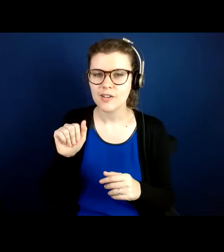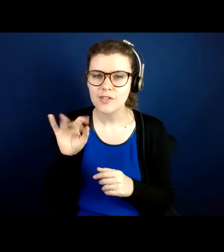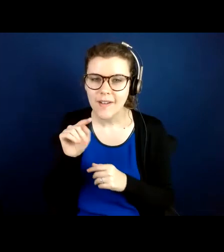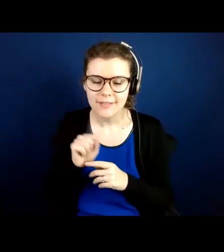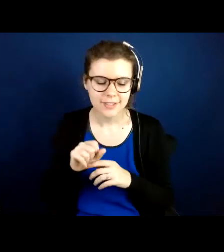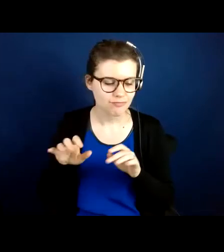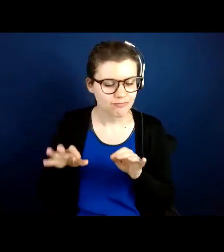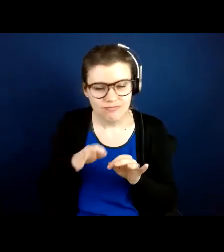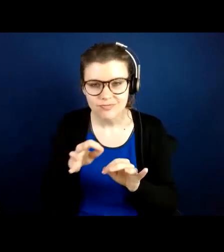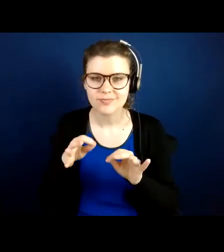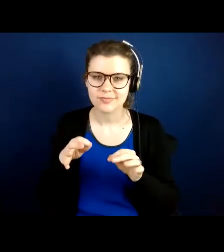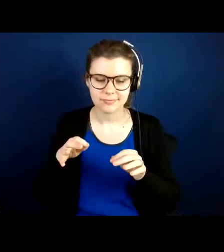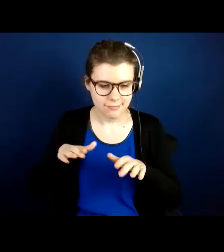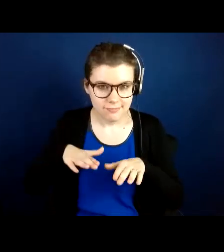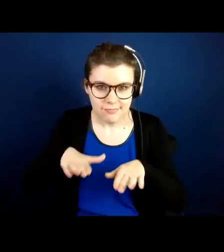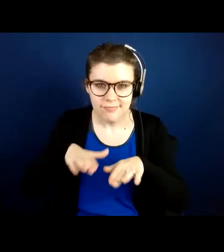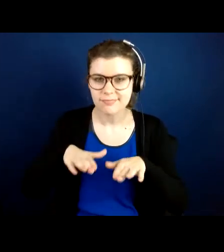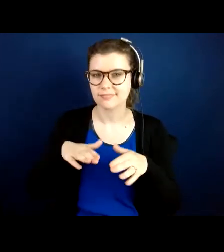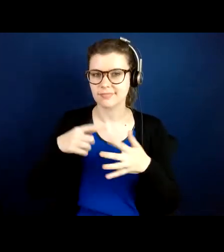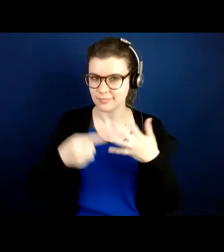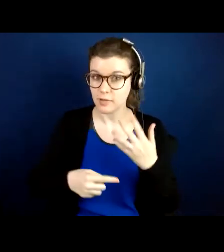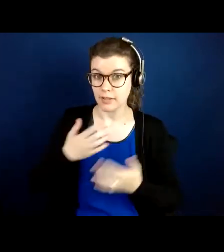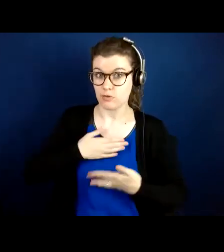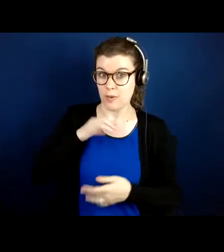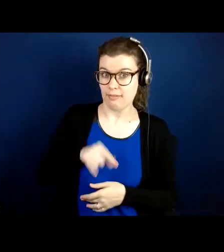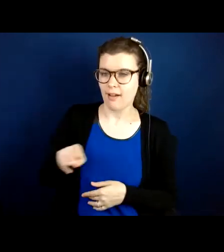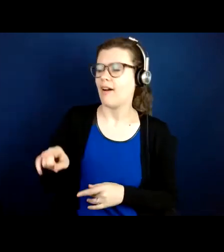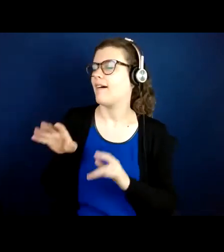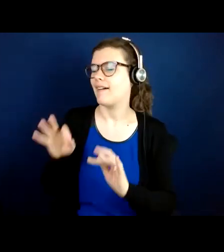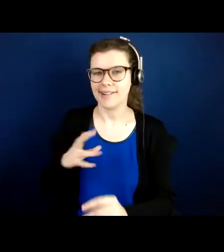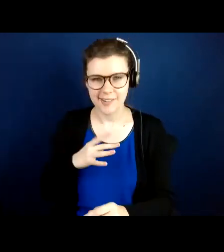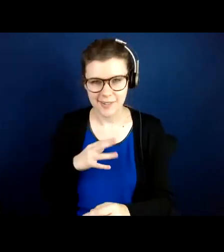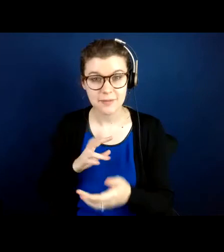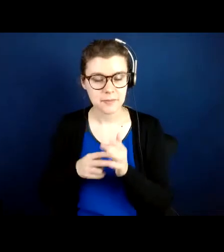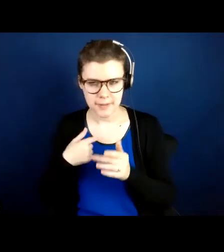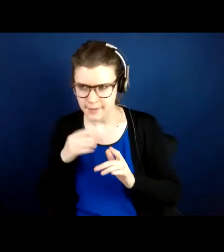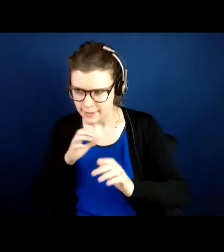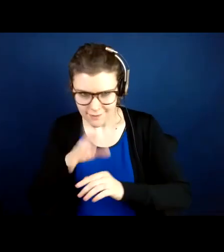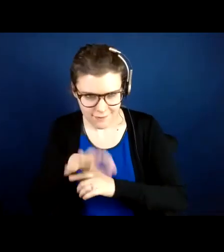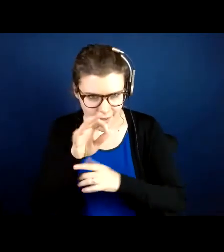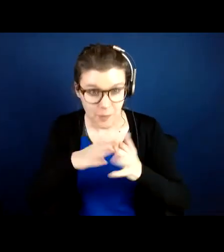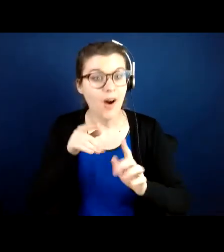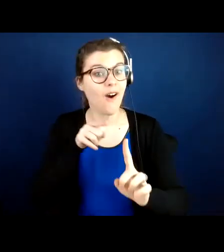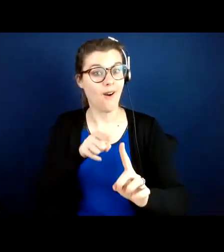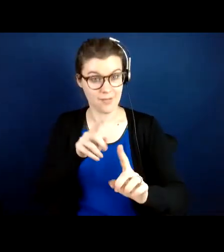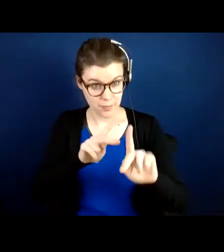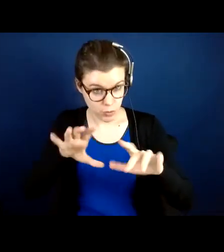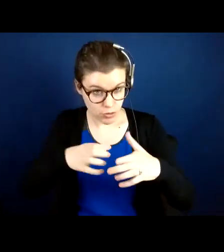doing blankets and things of that nature. And so I find things in the community that they can go do that